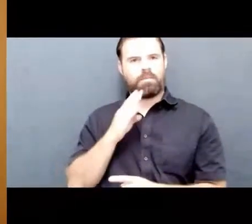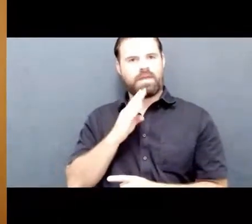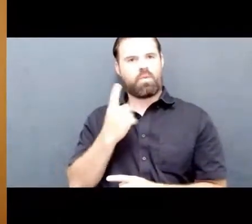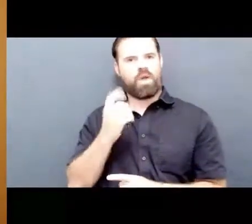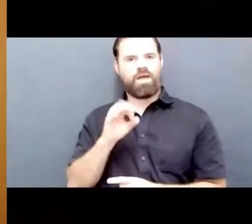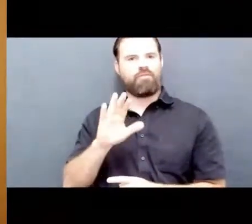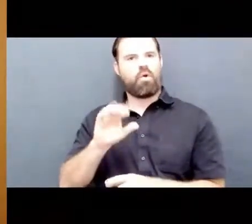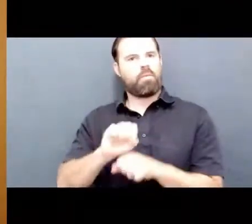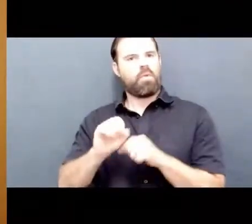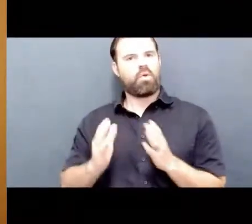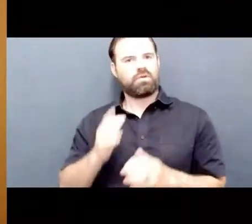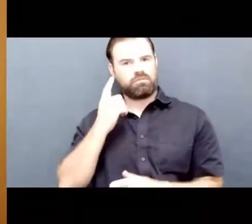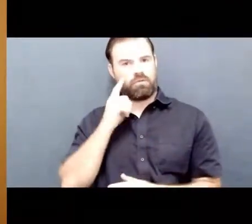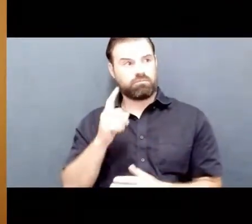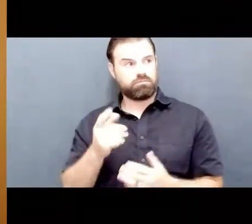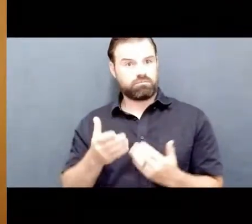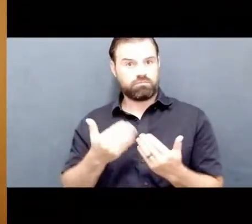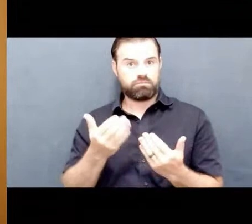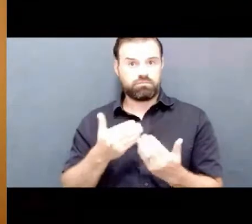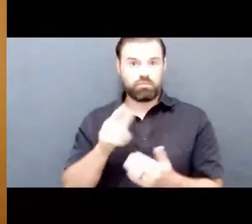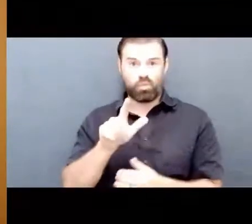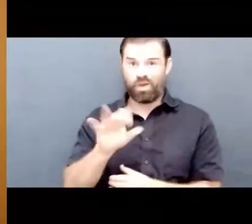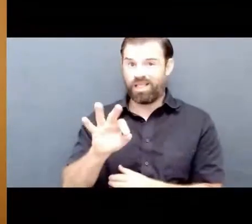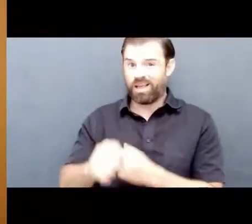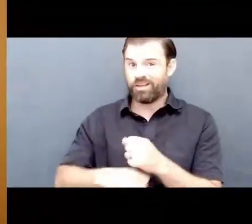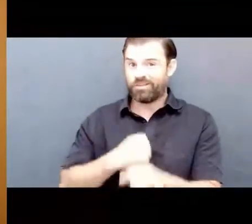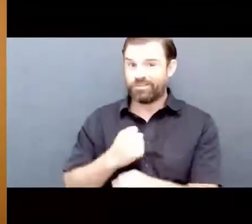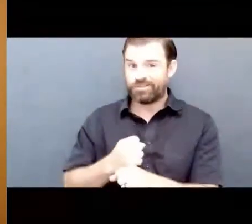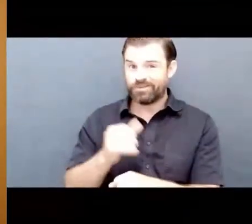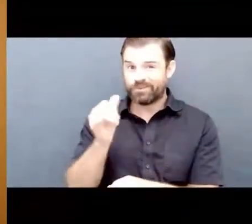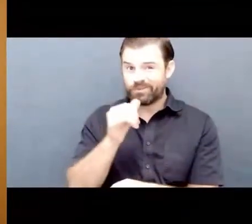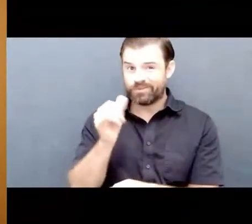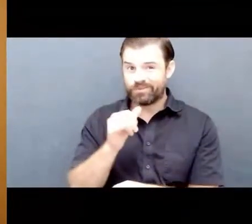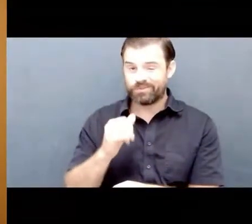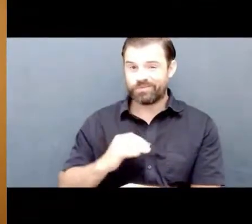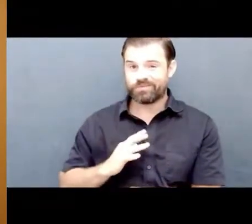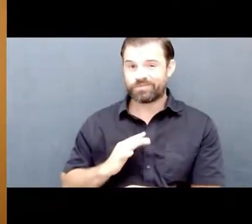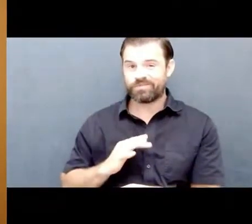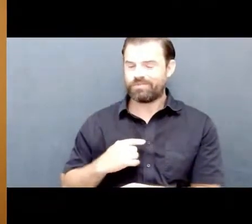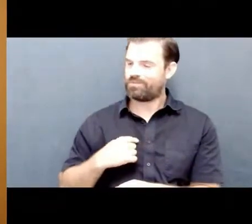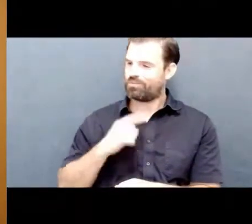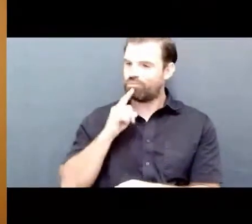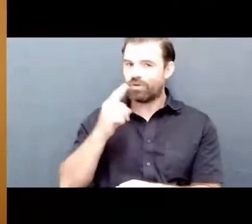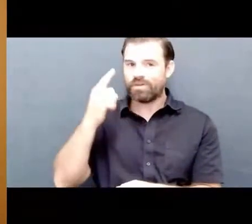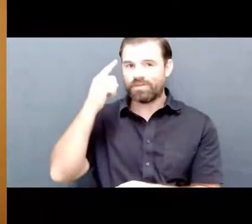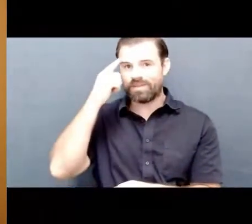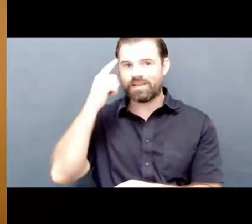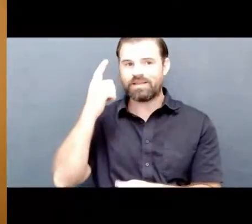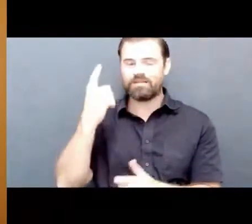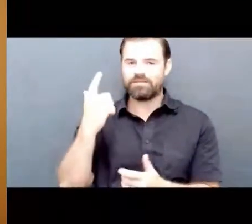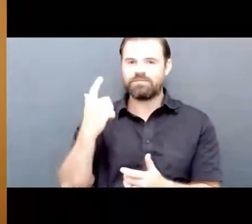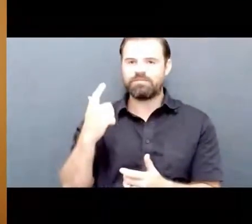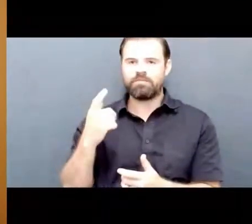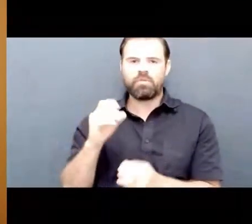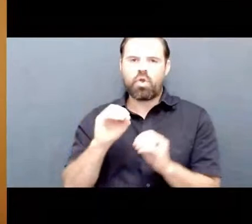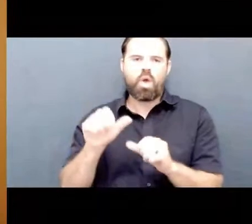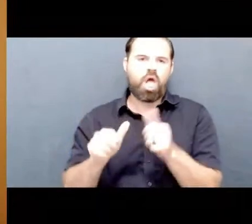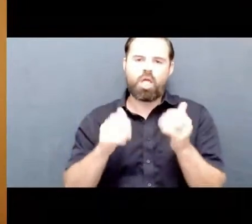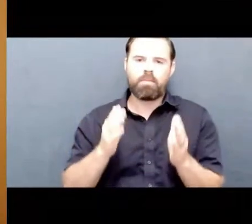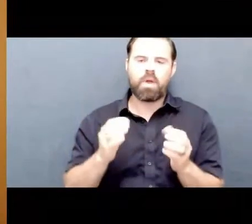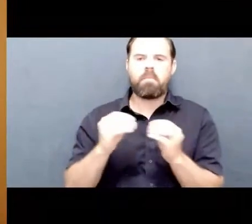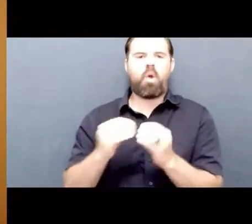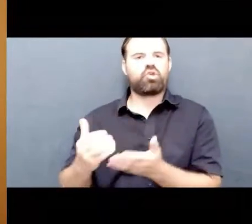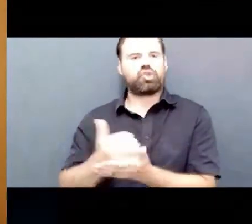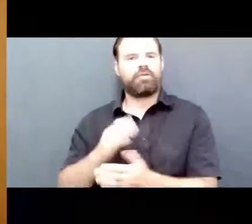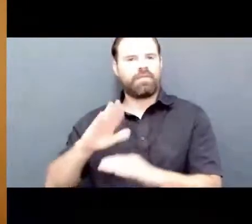your employees for almost 29 years. And I really think nobody else was as deserving as you were of this